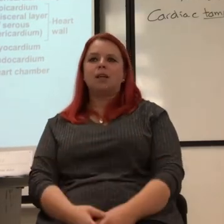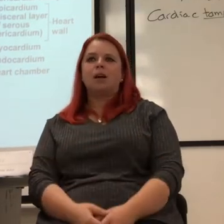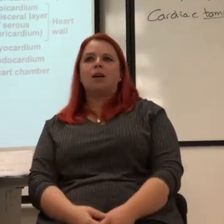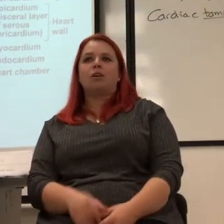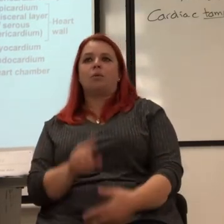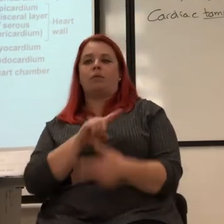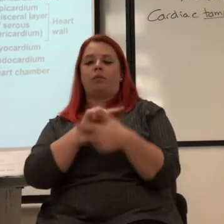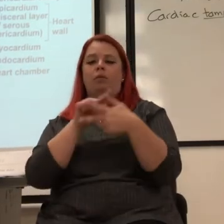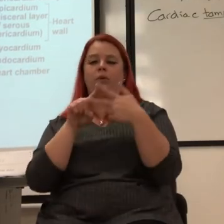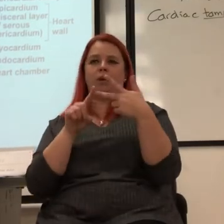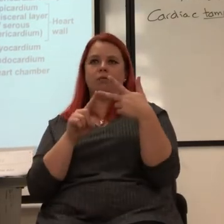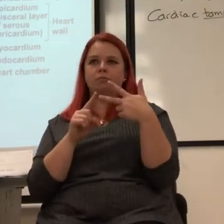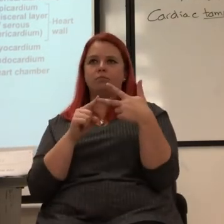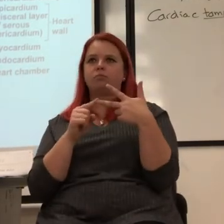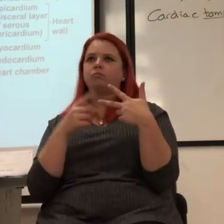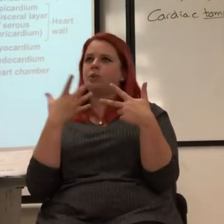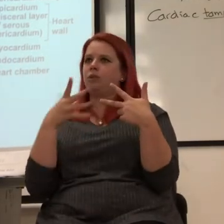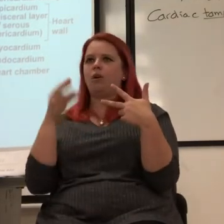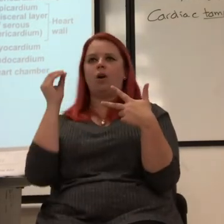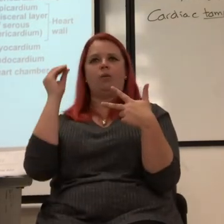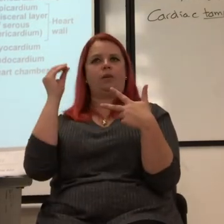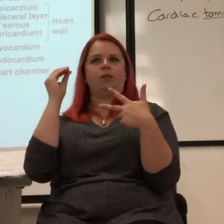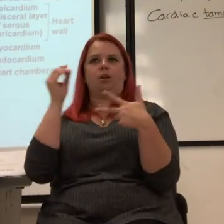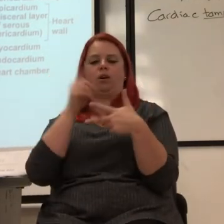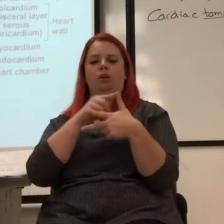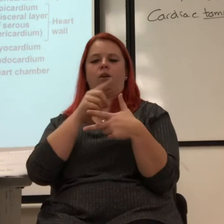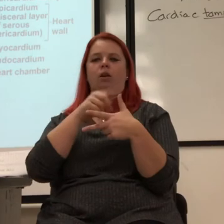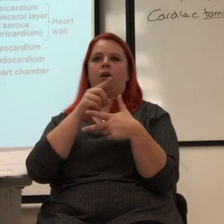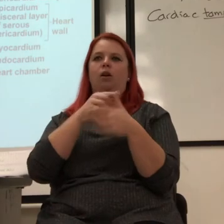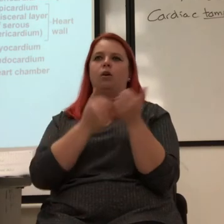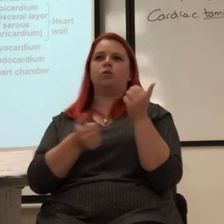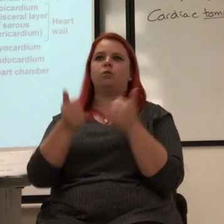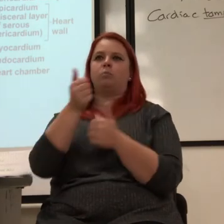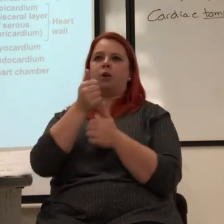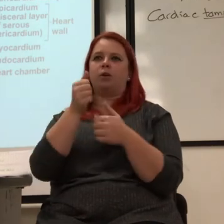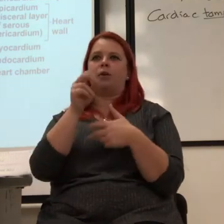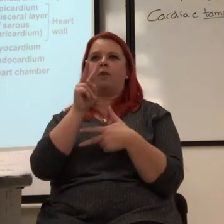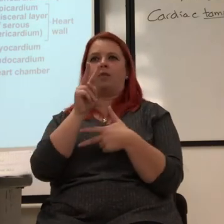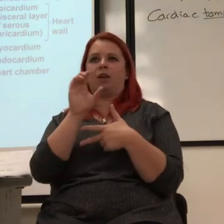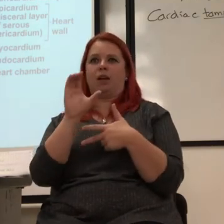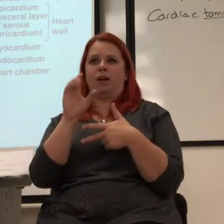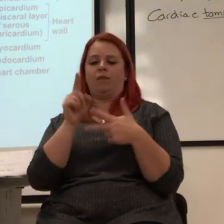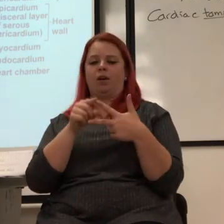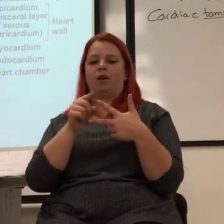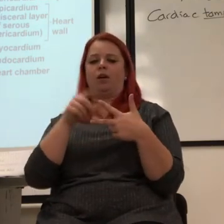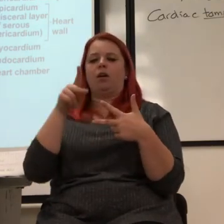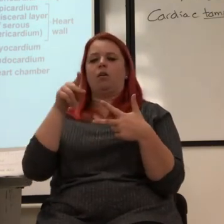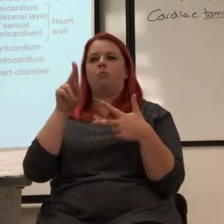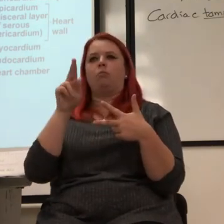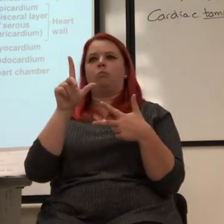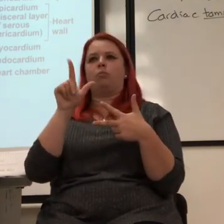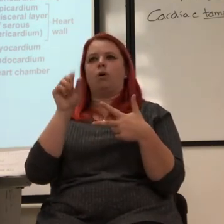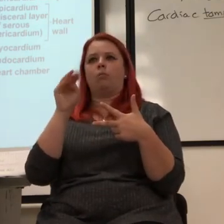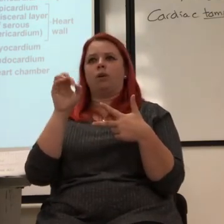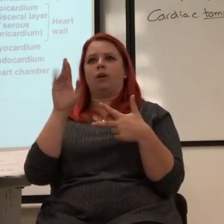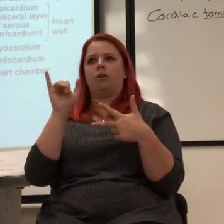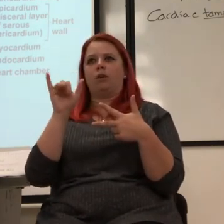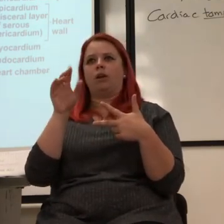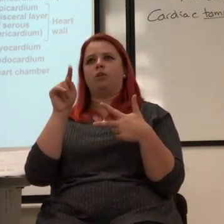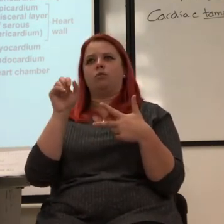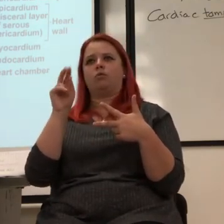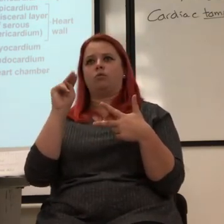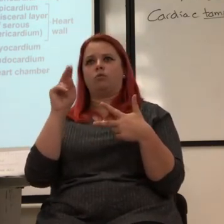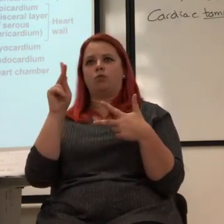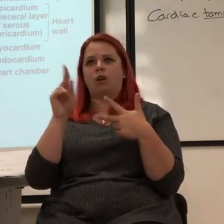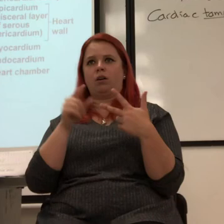there's three, and we already taught them. Superior vena cava, pulmonary trunk, and the aorta. Those are the great vessels that are attached to the